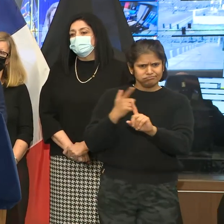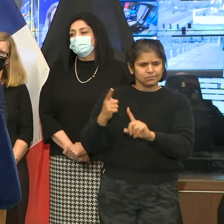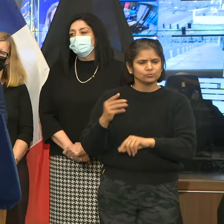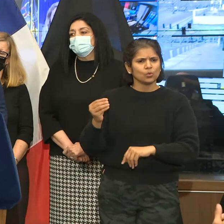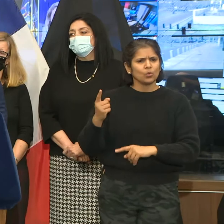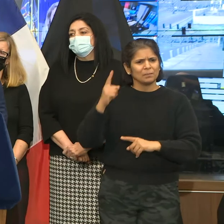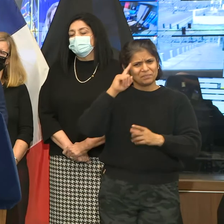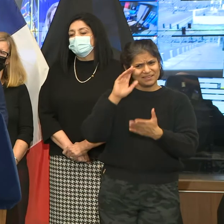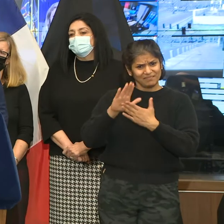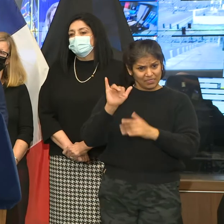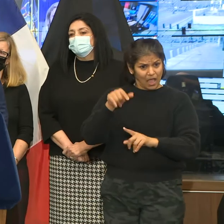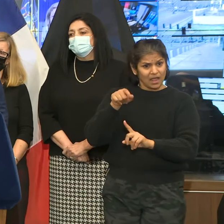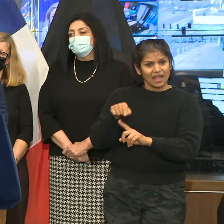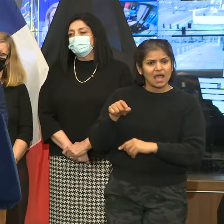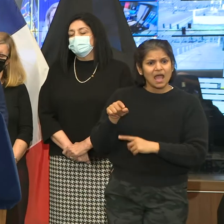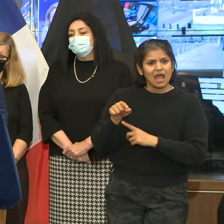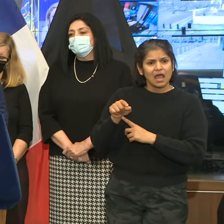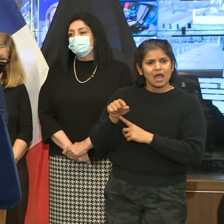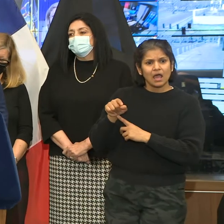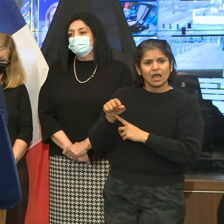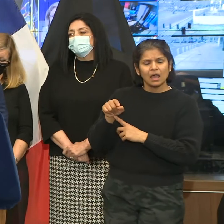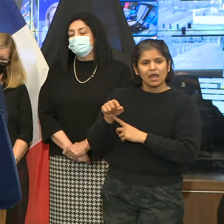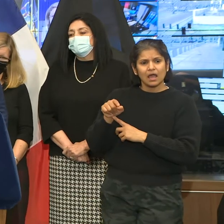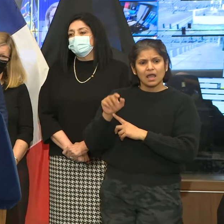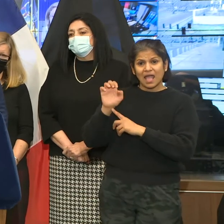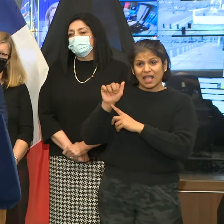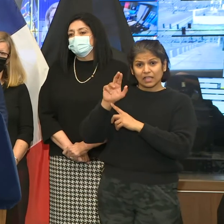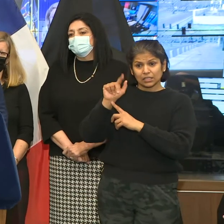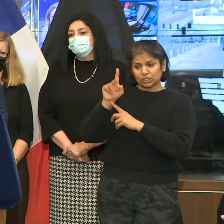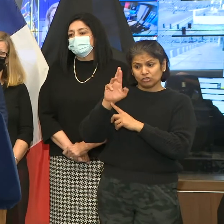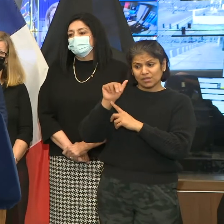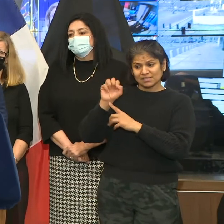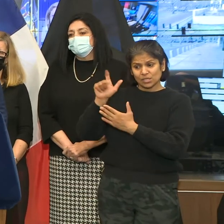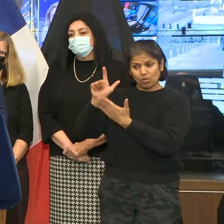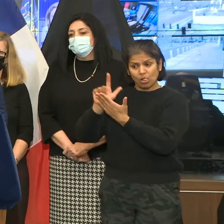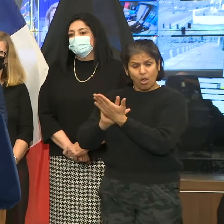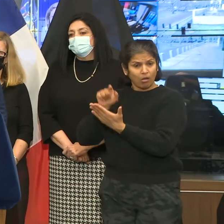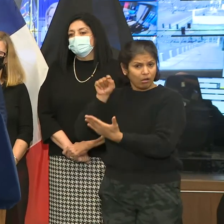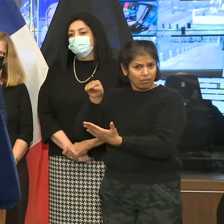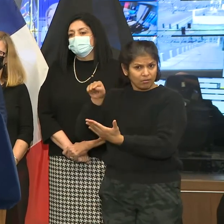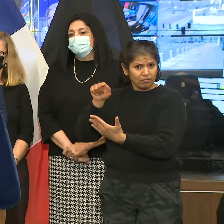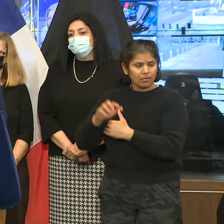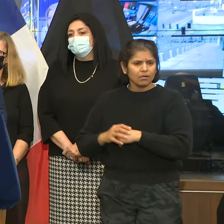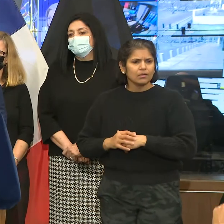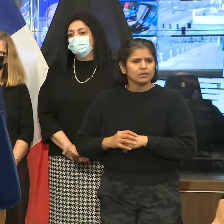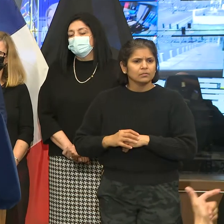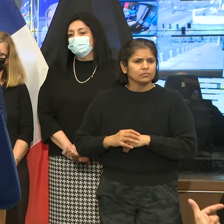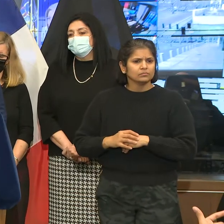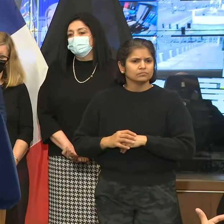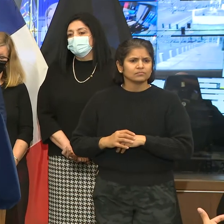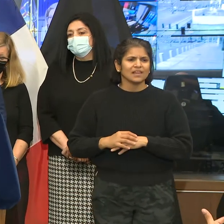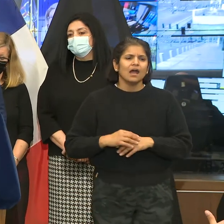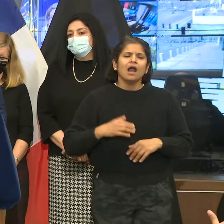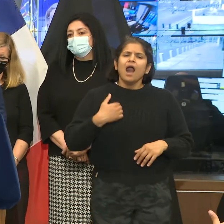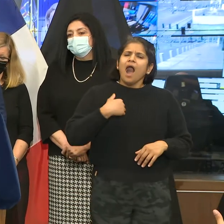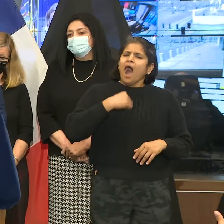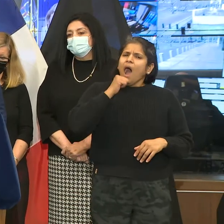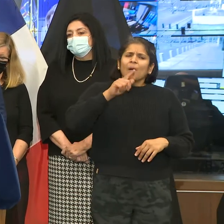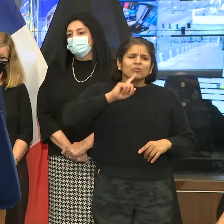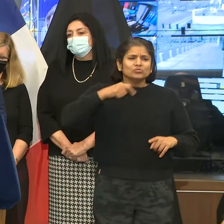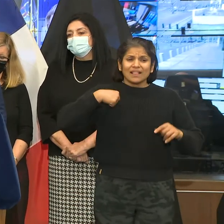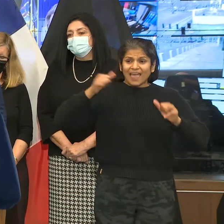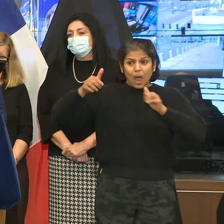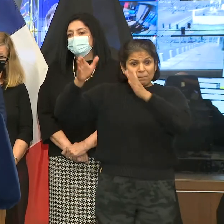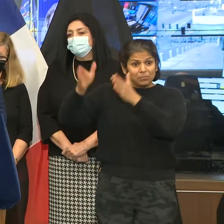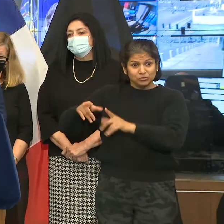in that situation? Well, I'm not sure if there was a real mental health history with this gentleman that carried